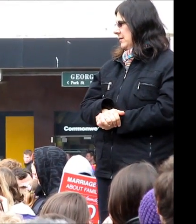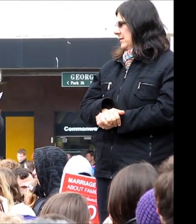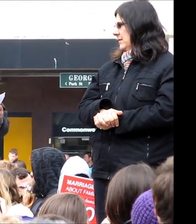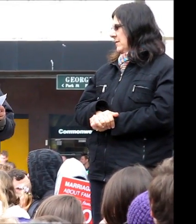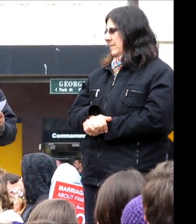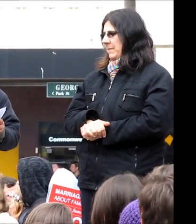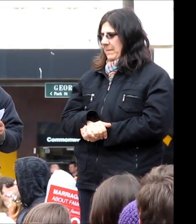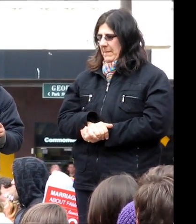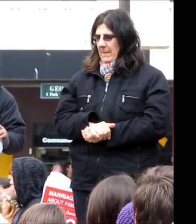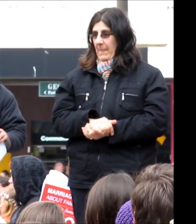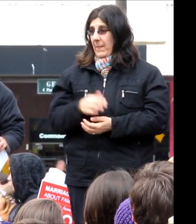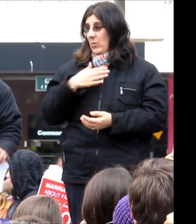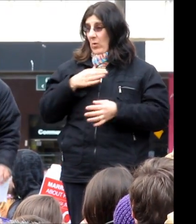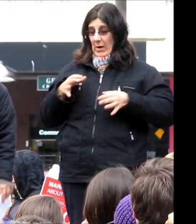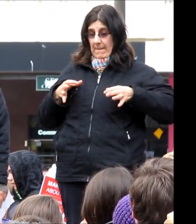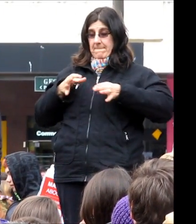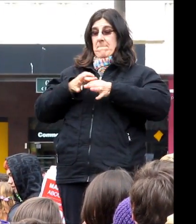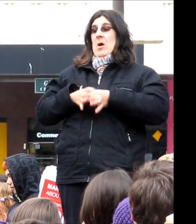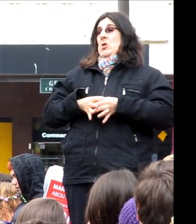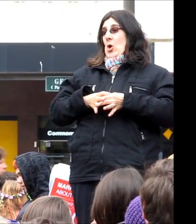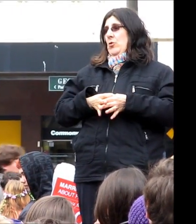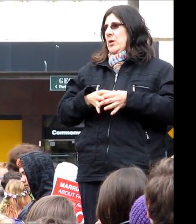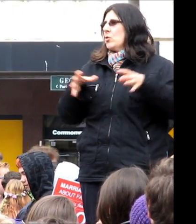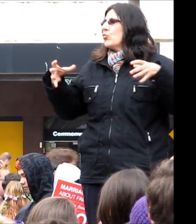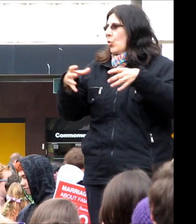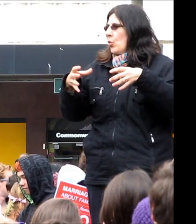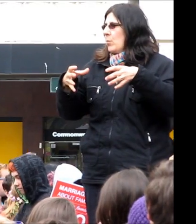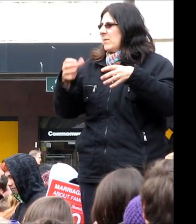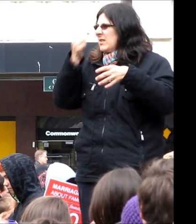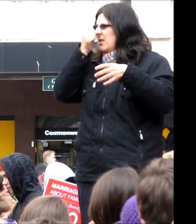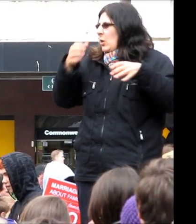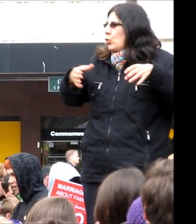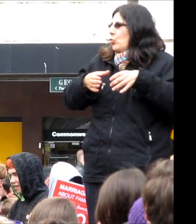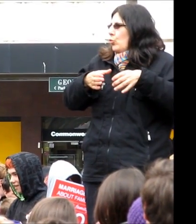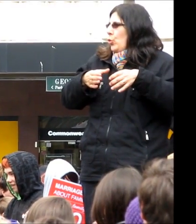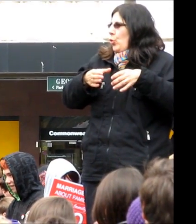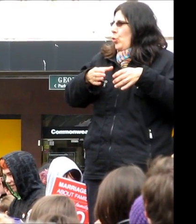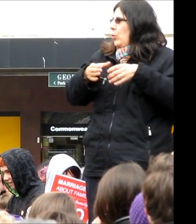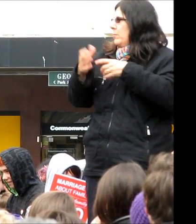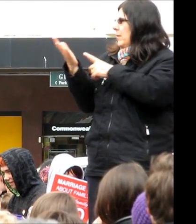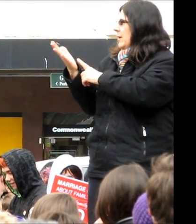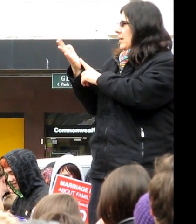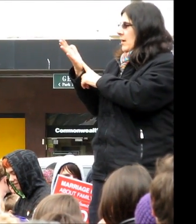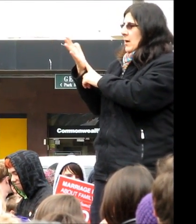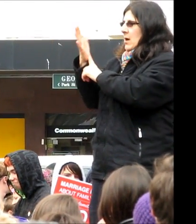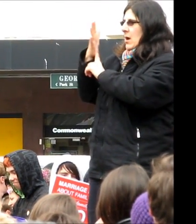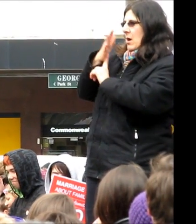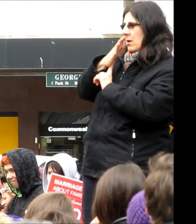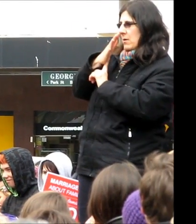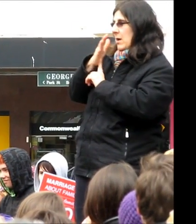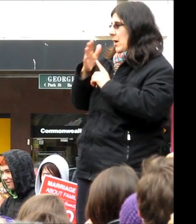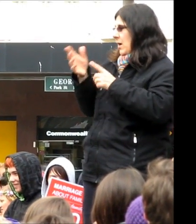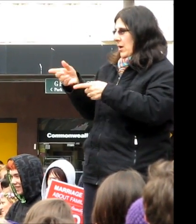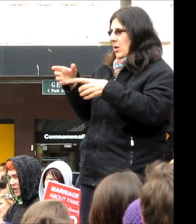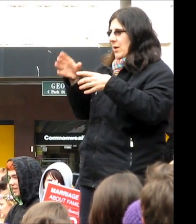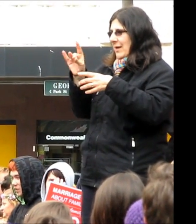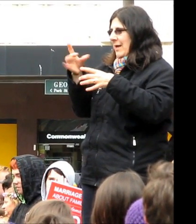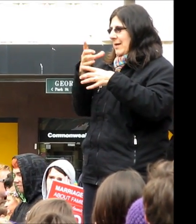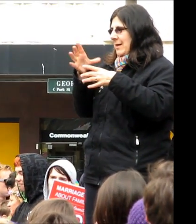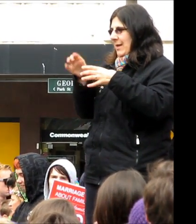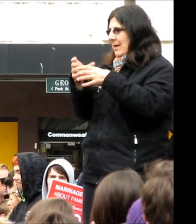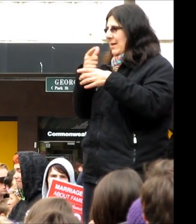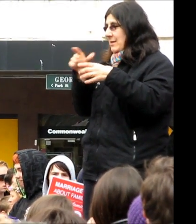We are a minority within an oppressed minority, within an oppressed minority. I have